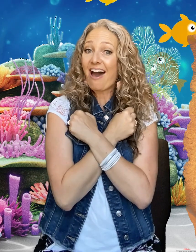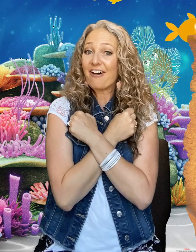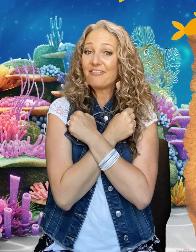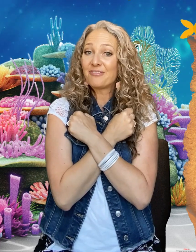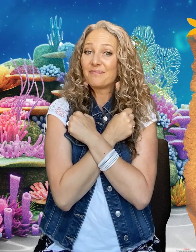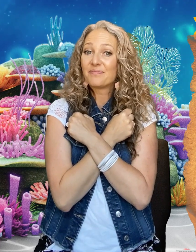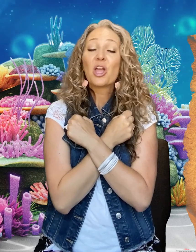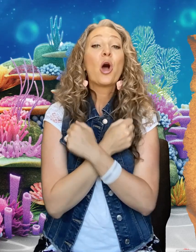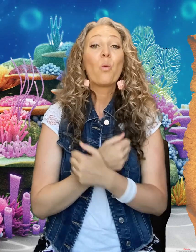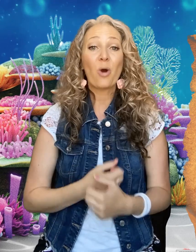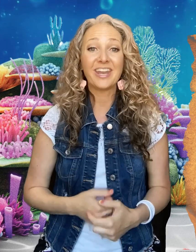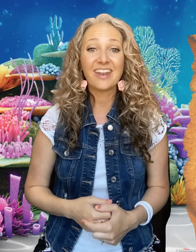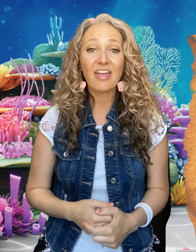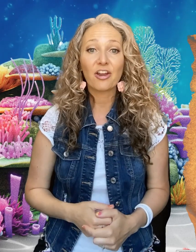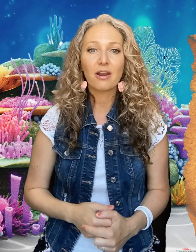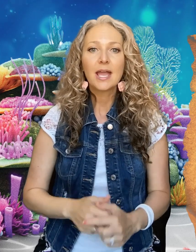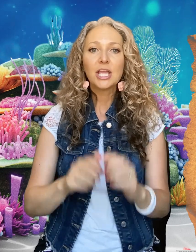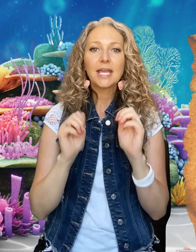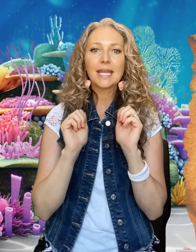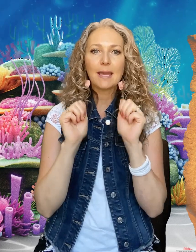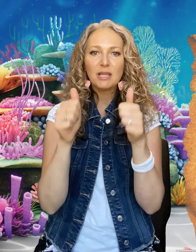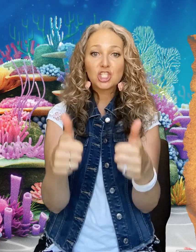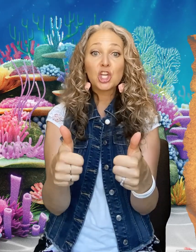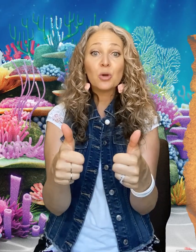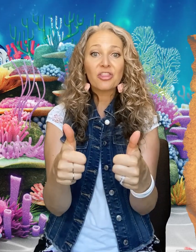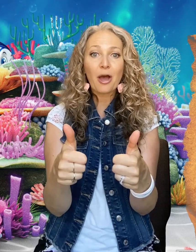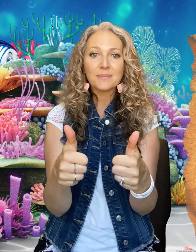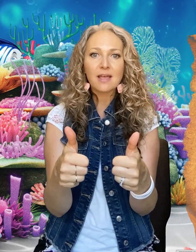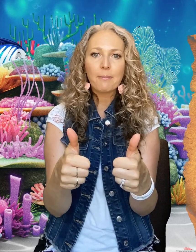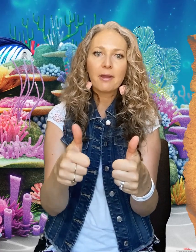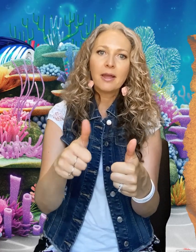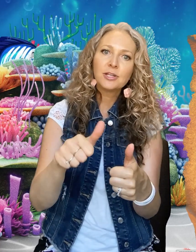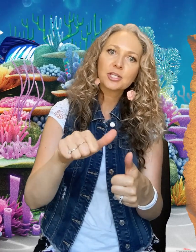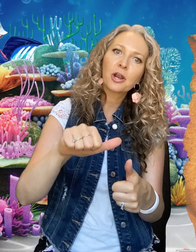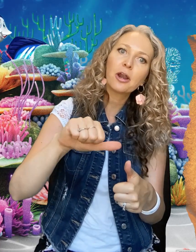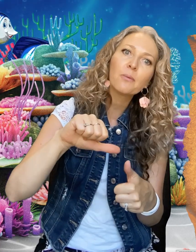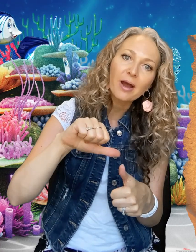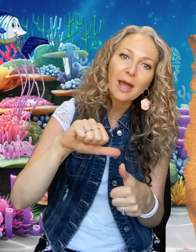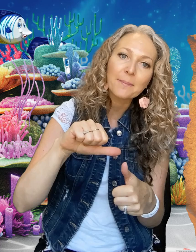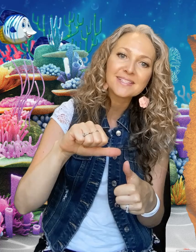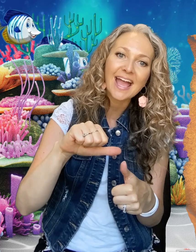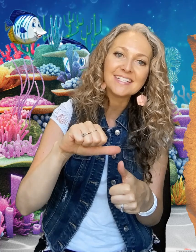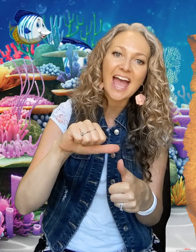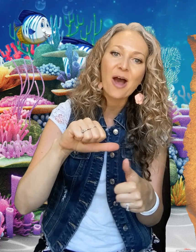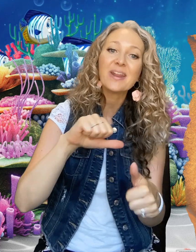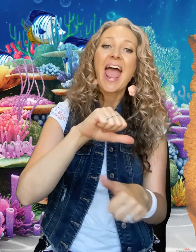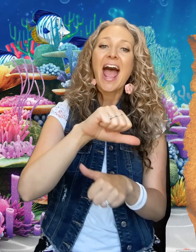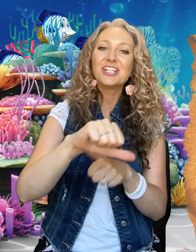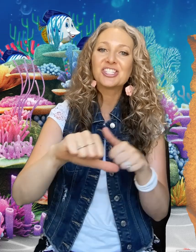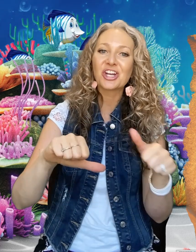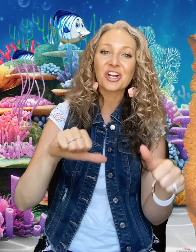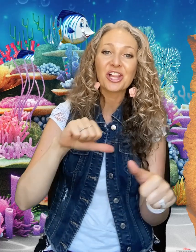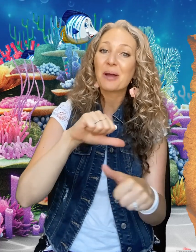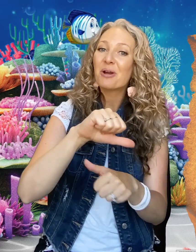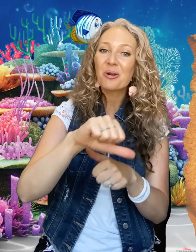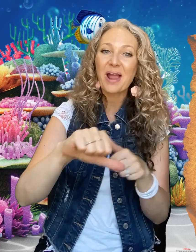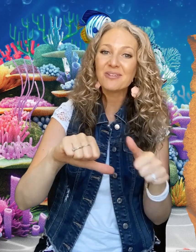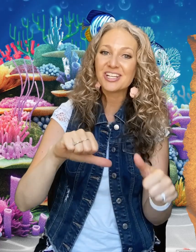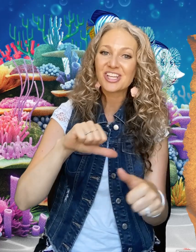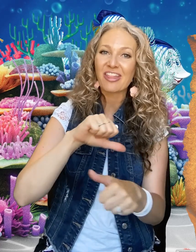Love one another. Going to give me 2 thumbs up, turn one upside down, and circle them around each